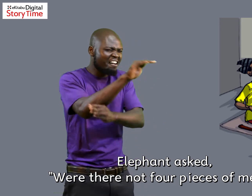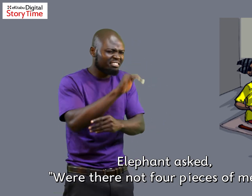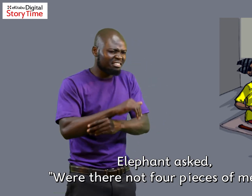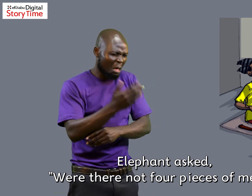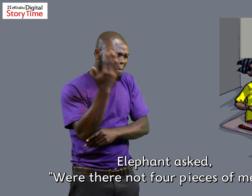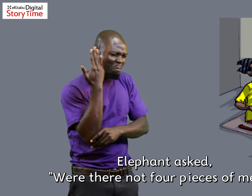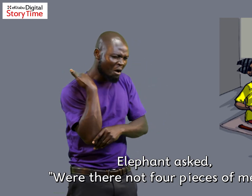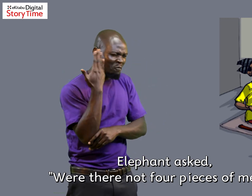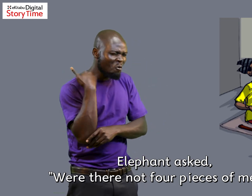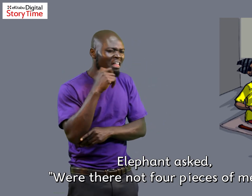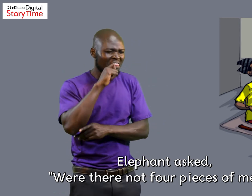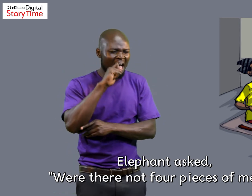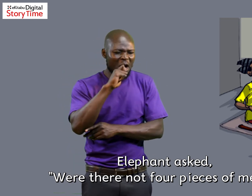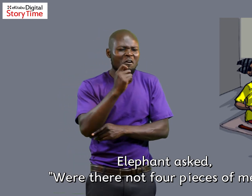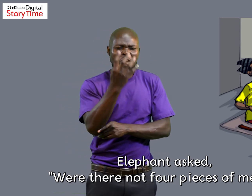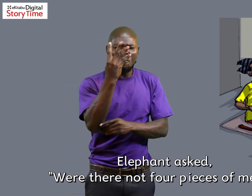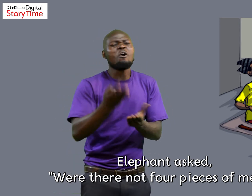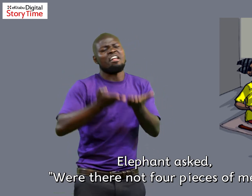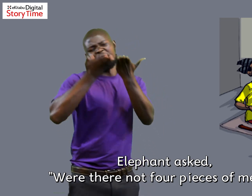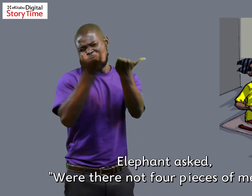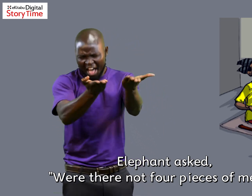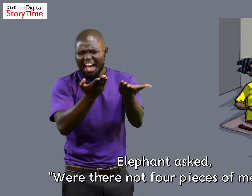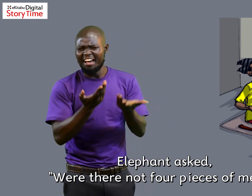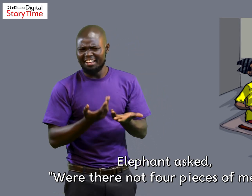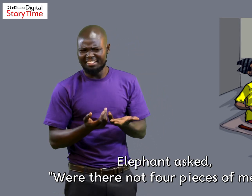Elephant asked, "Were there not 4 pieces of meat?"